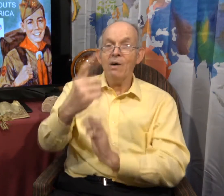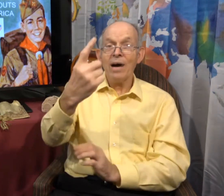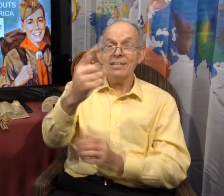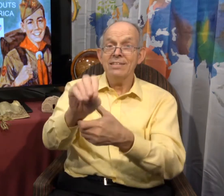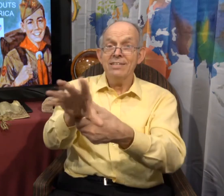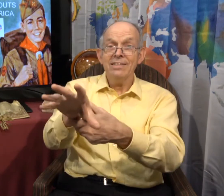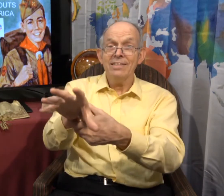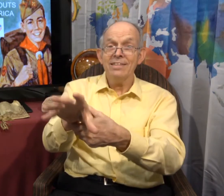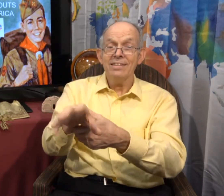Run.